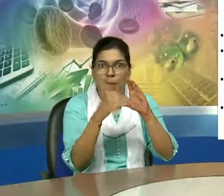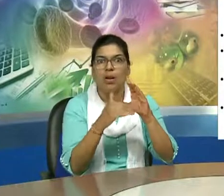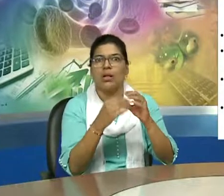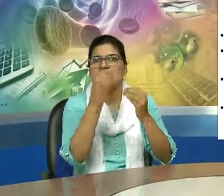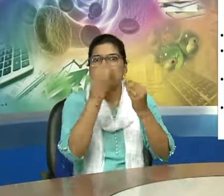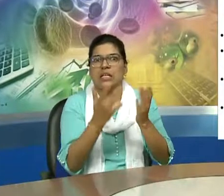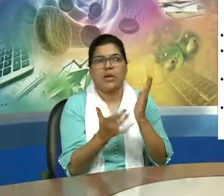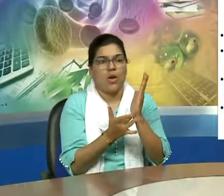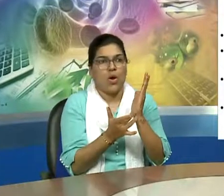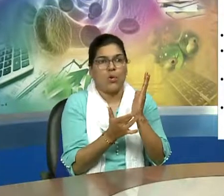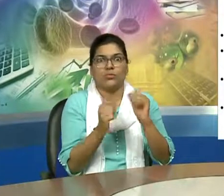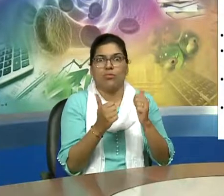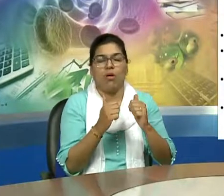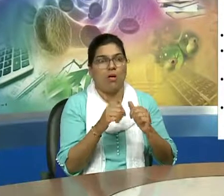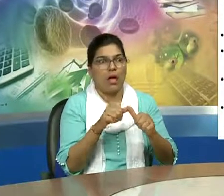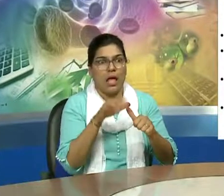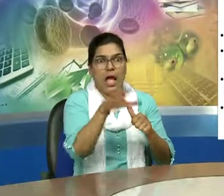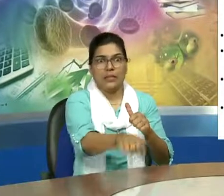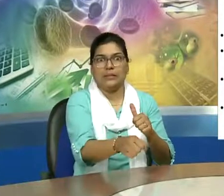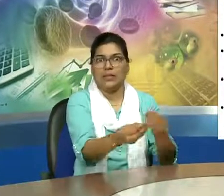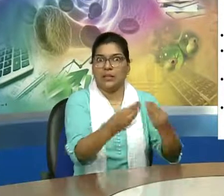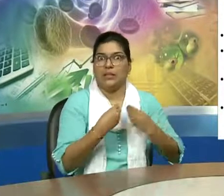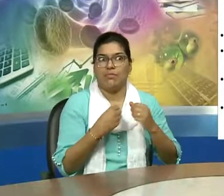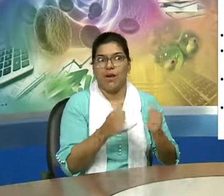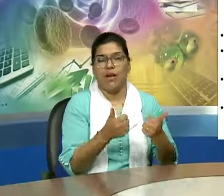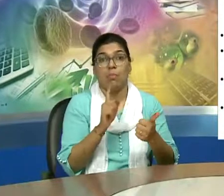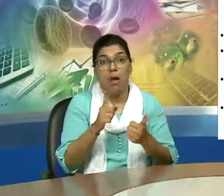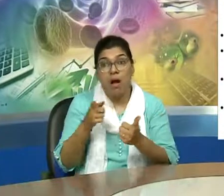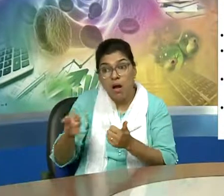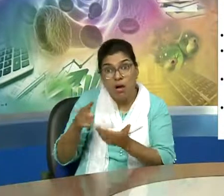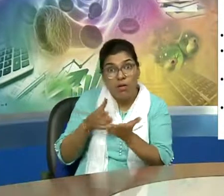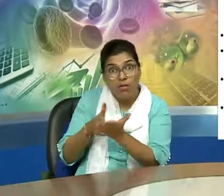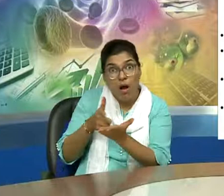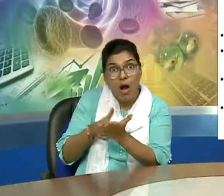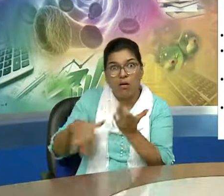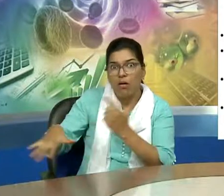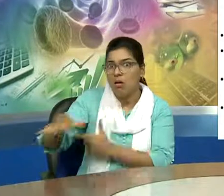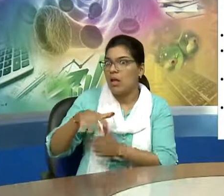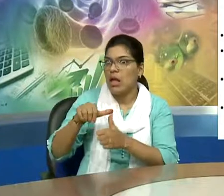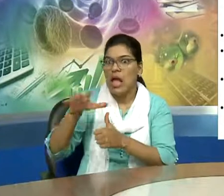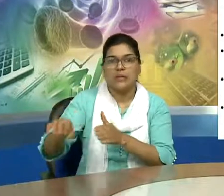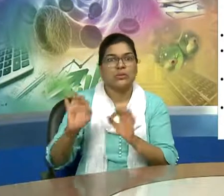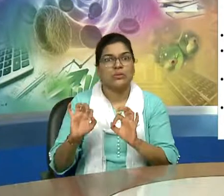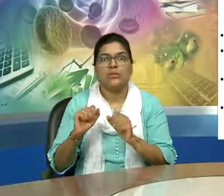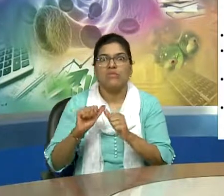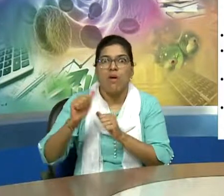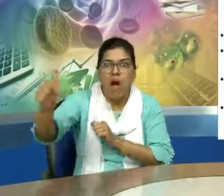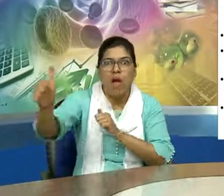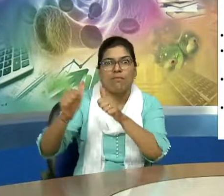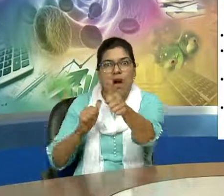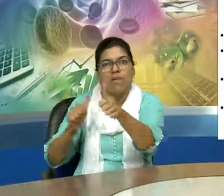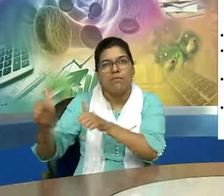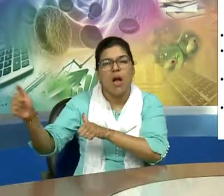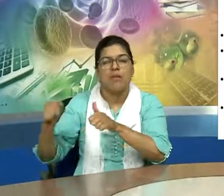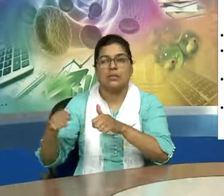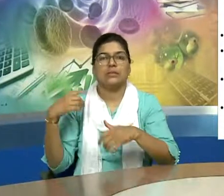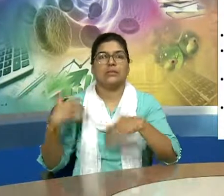easy, traveling is easy, improved transport and communication facilities are better in cities